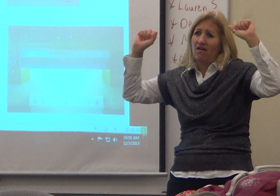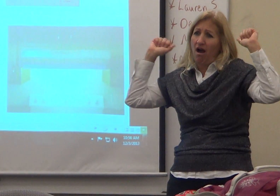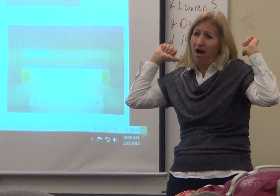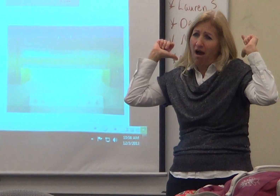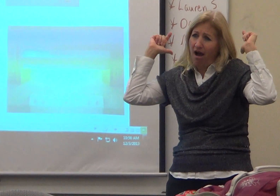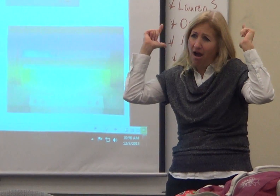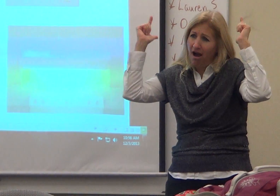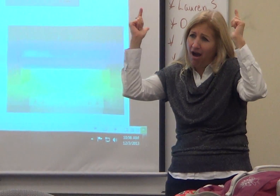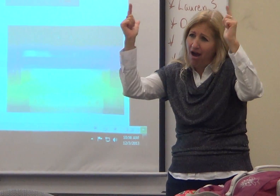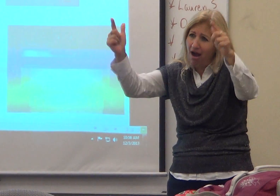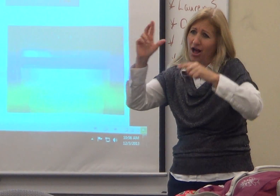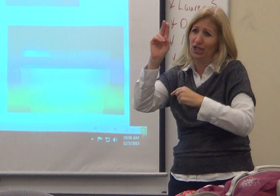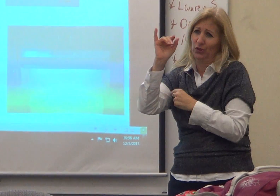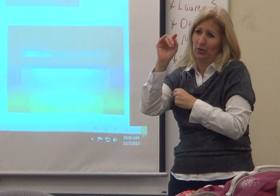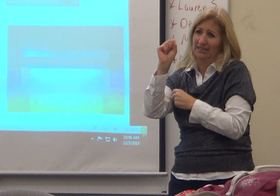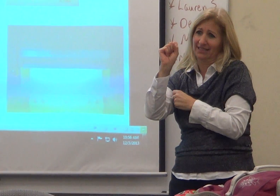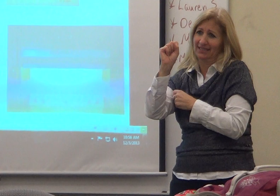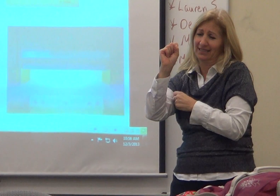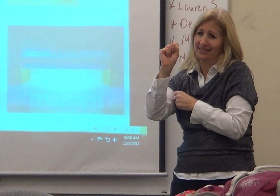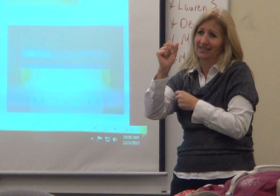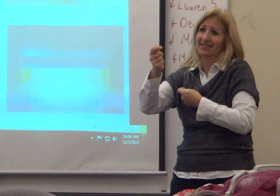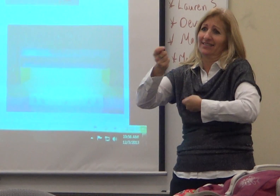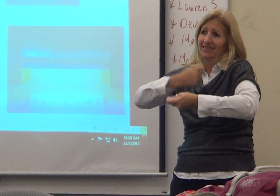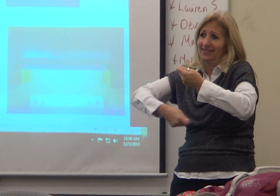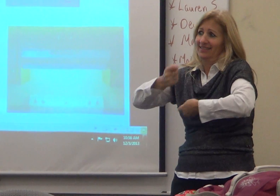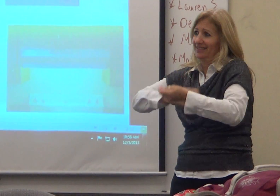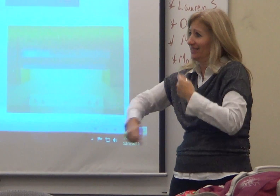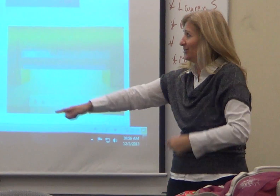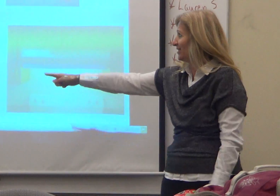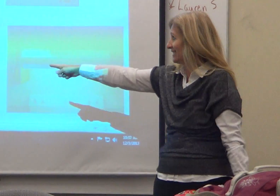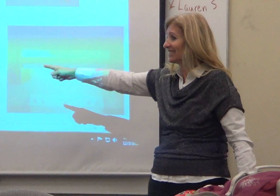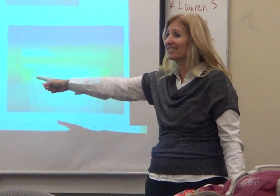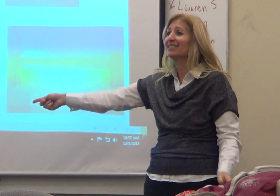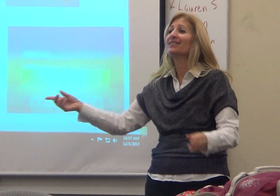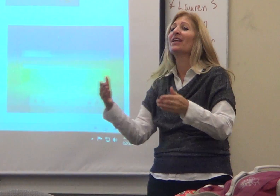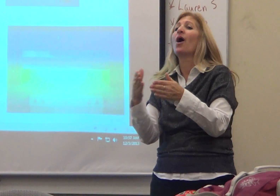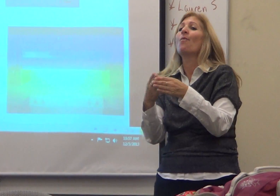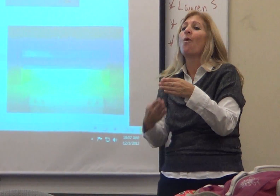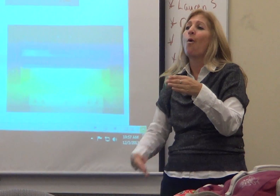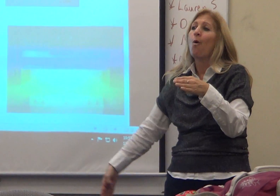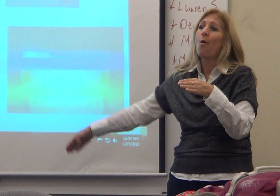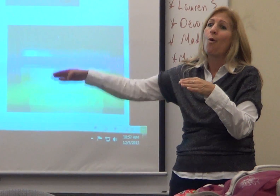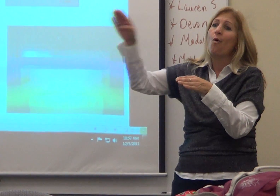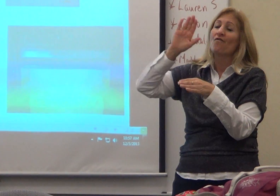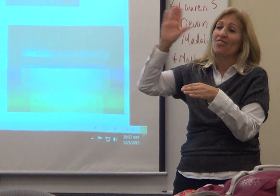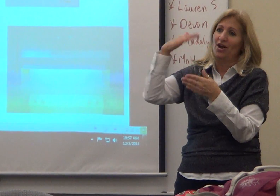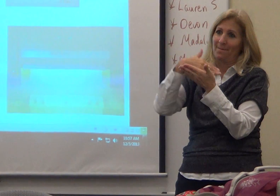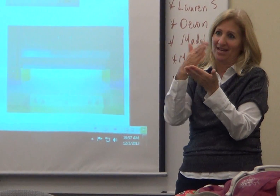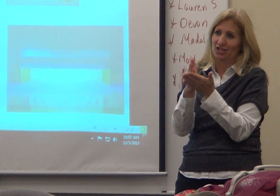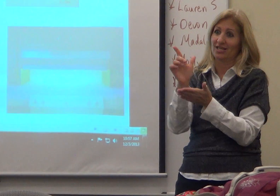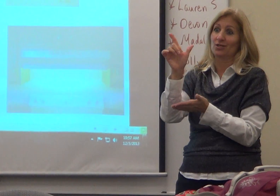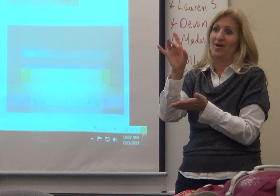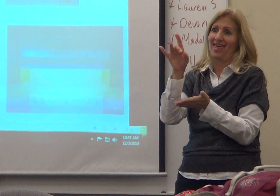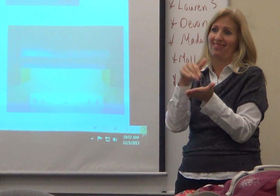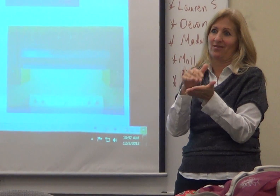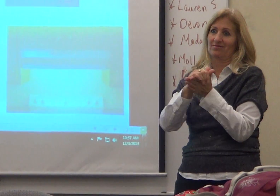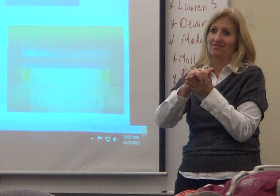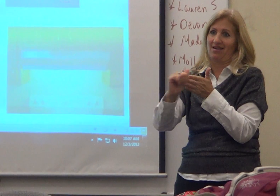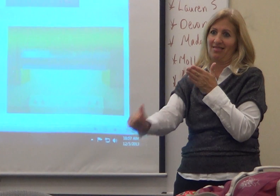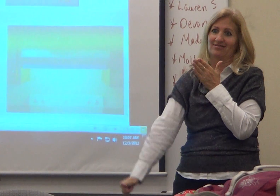They forgot that they needed the light, so they had to go back and add the light to all of the units.